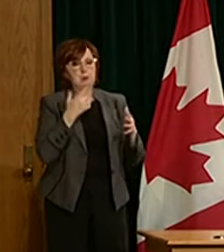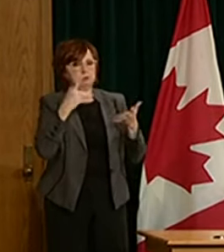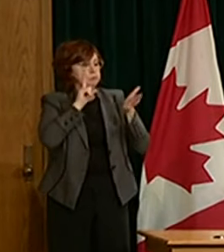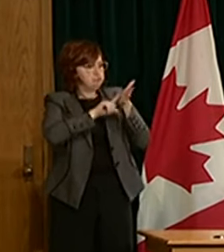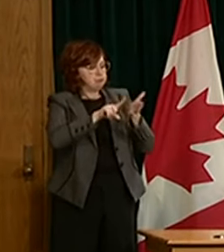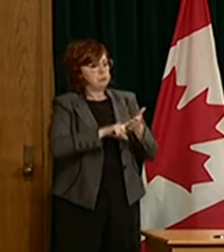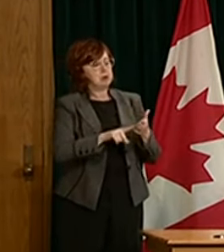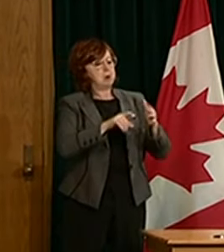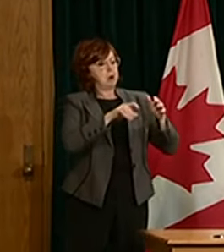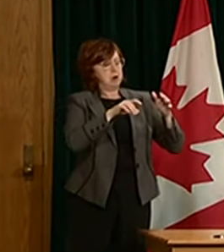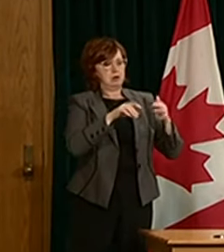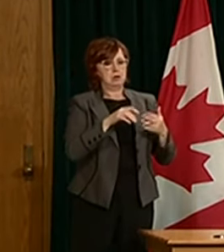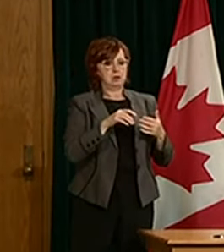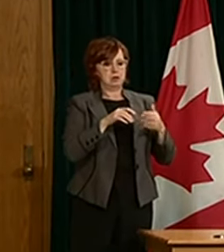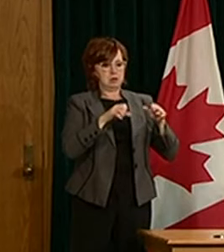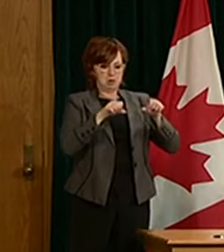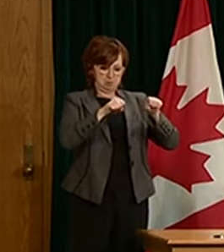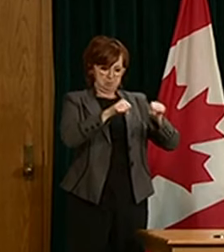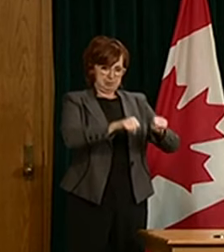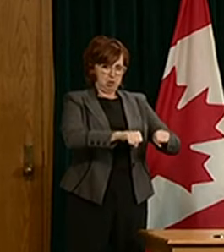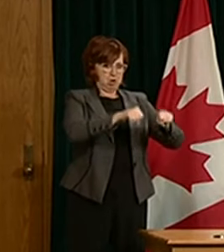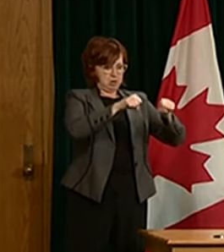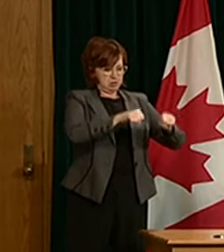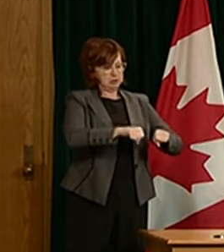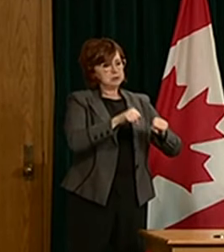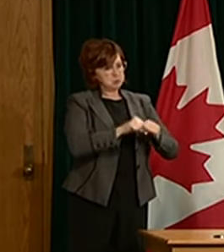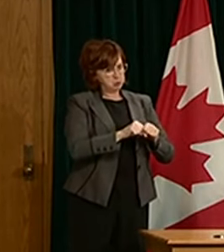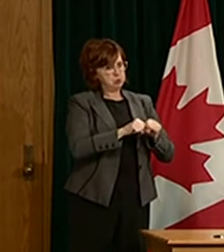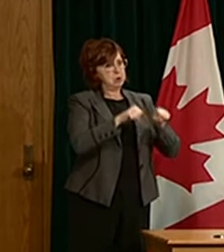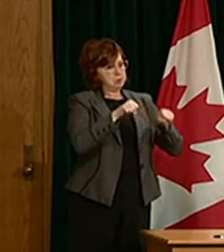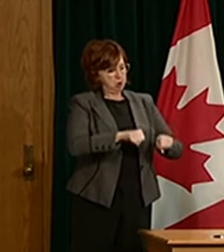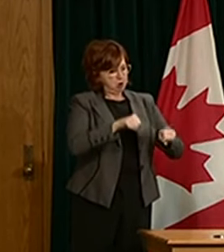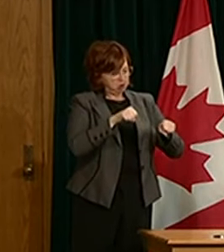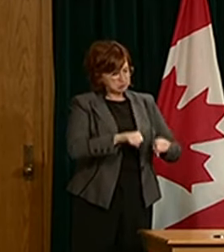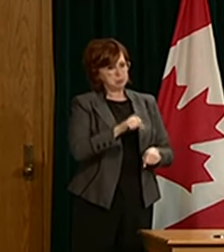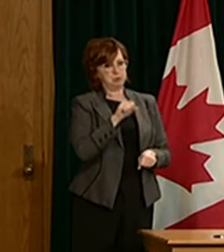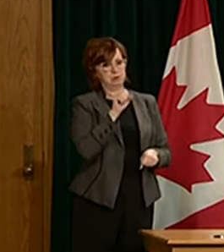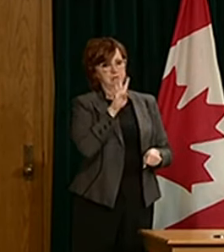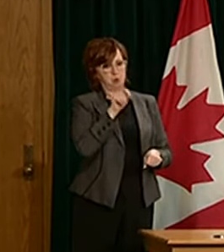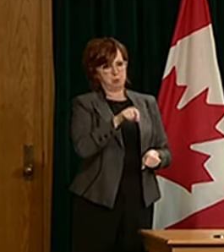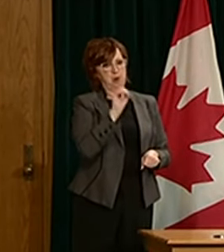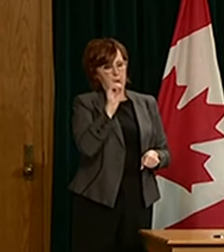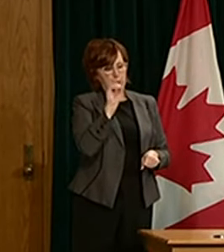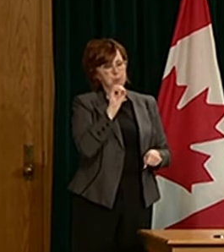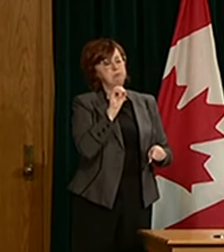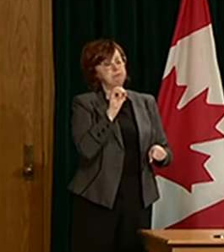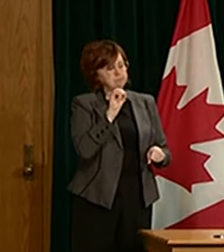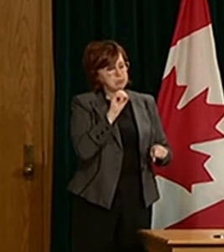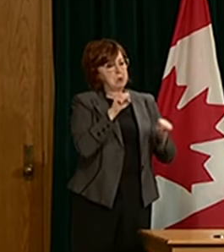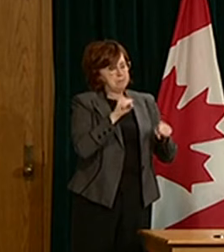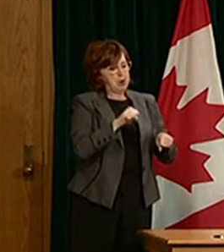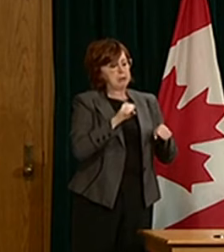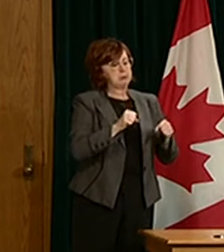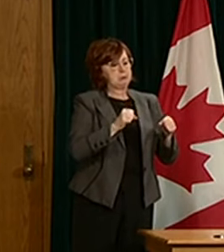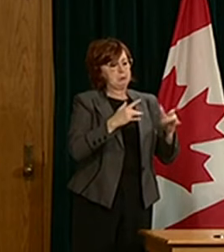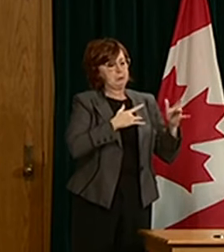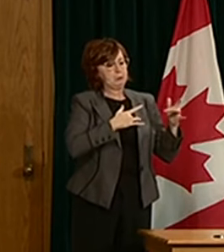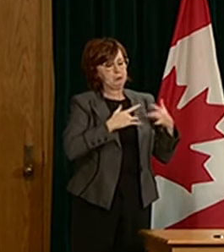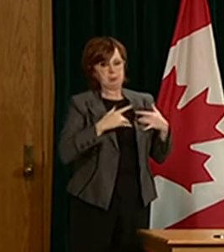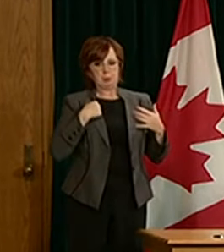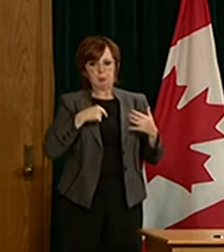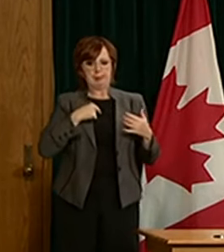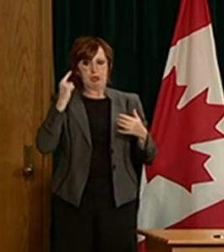suggest that the R0 potentially could be at 4.0. And we've heard similar comments from our colleagues across the country.